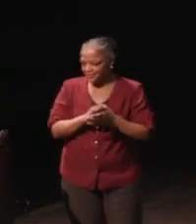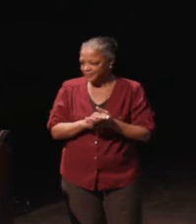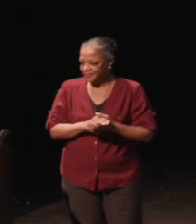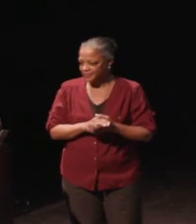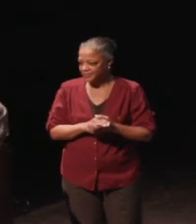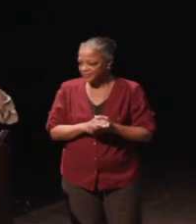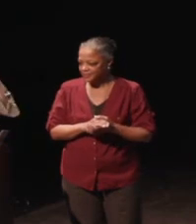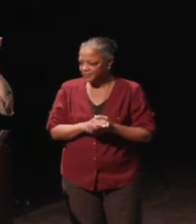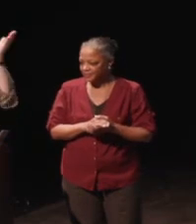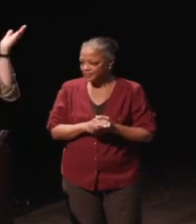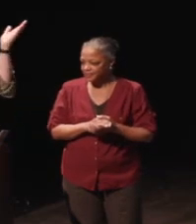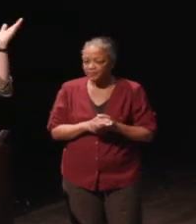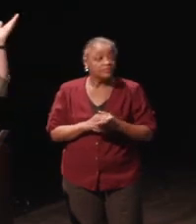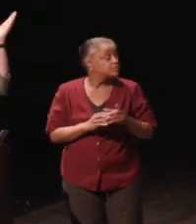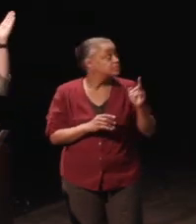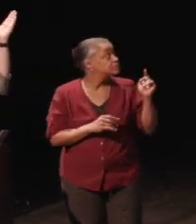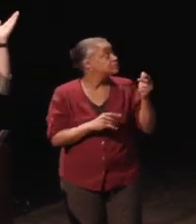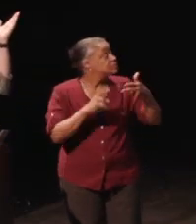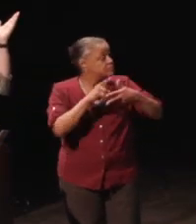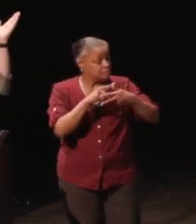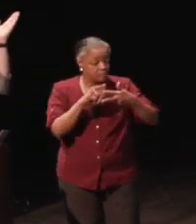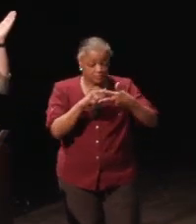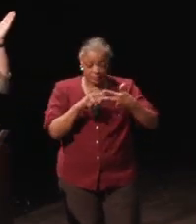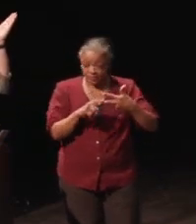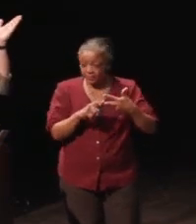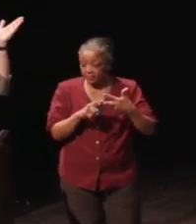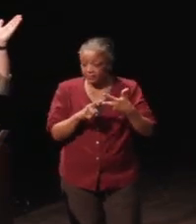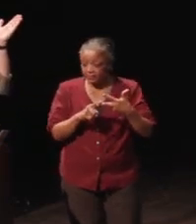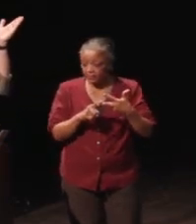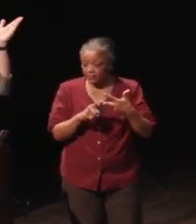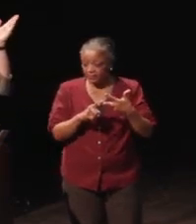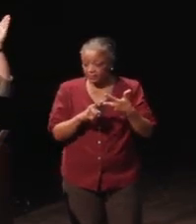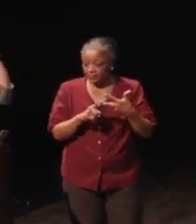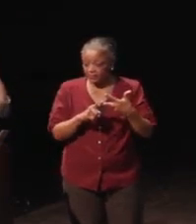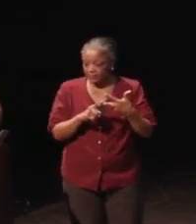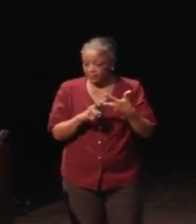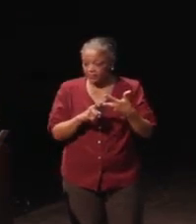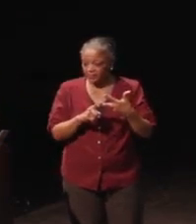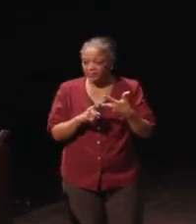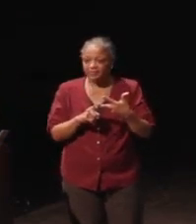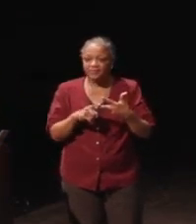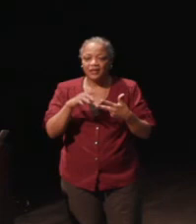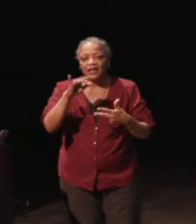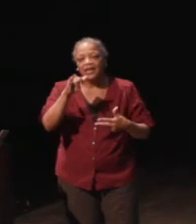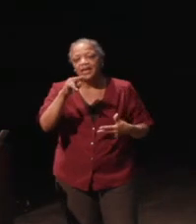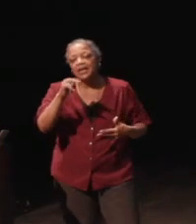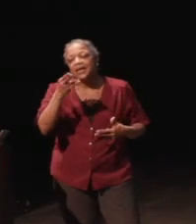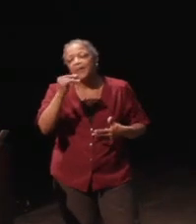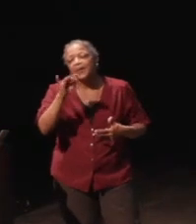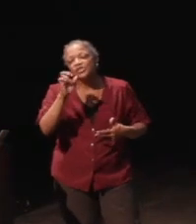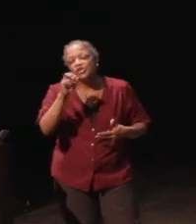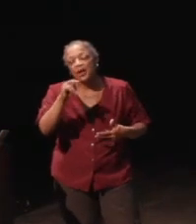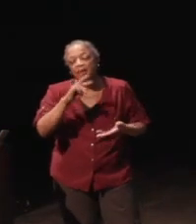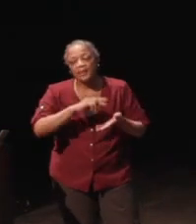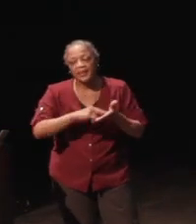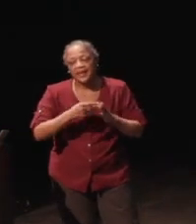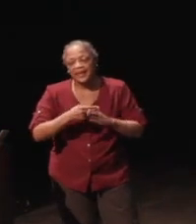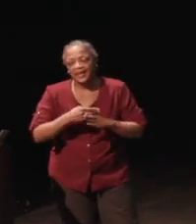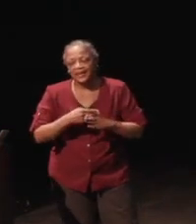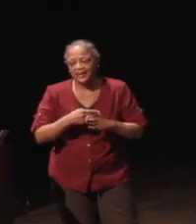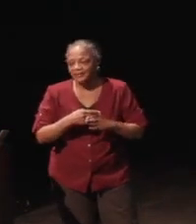thinking about these here, inhibition, working memory, and by inhibition, sort of the inhibition of